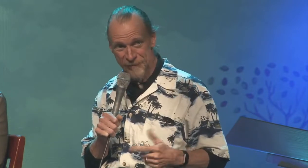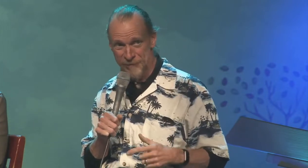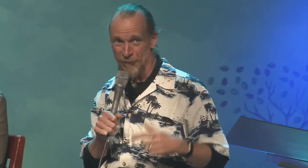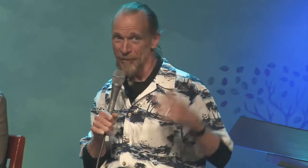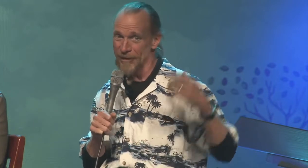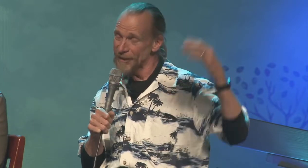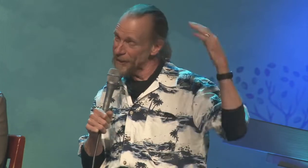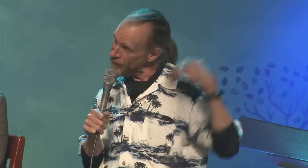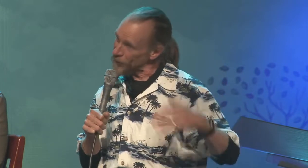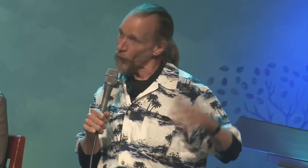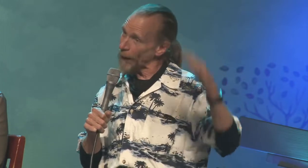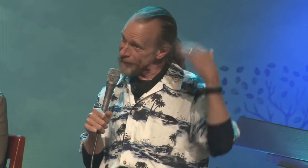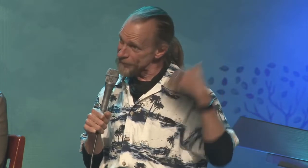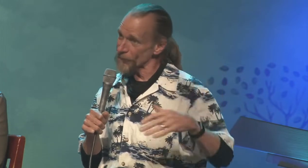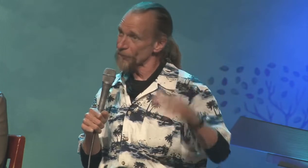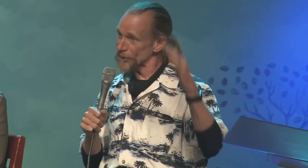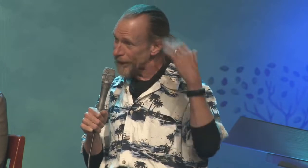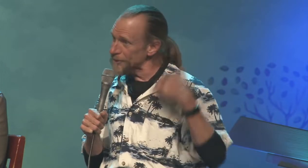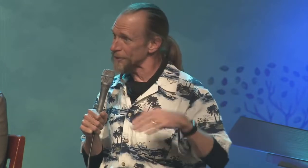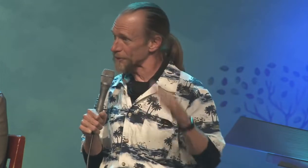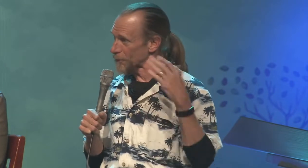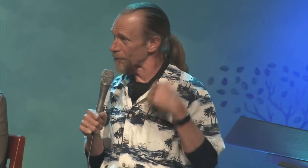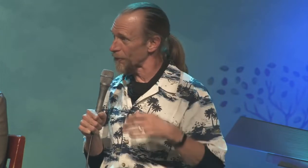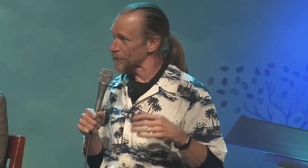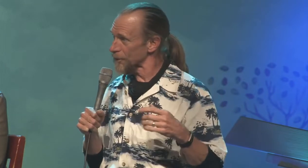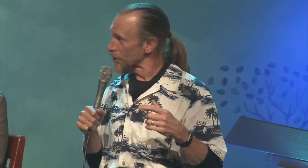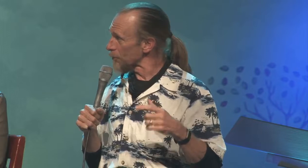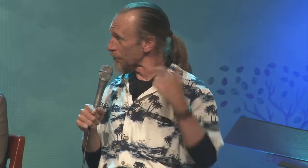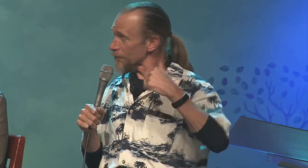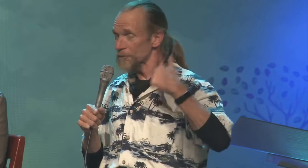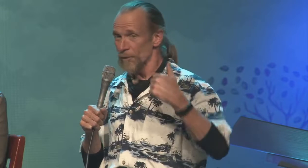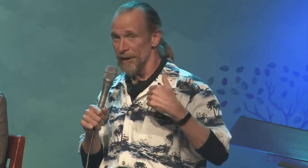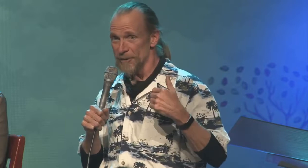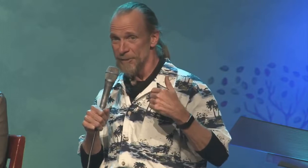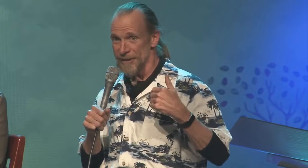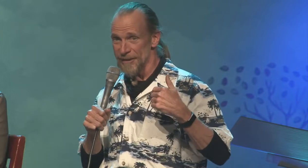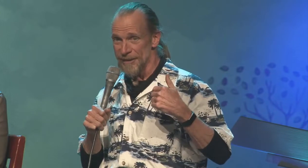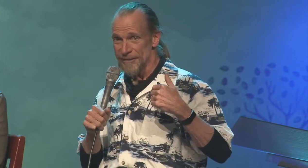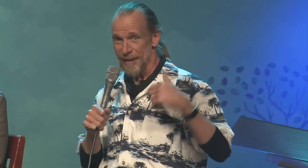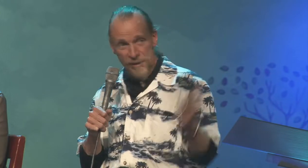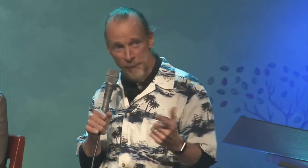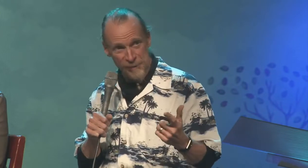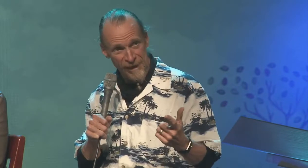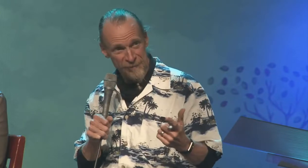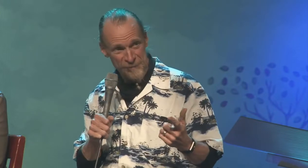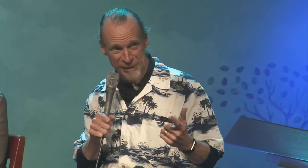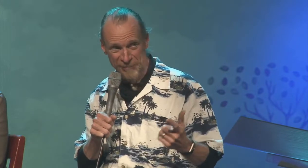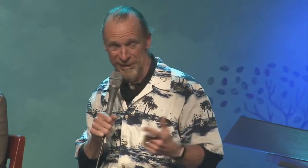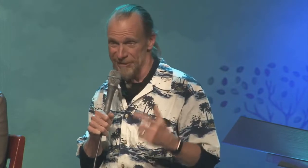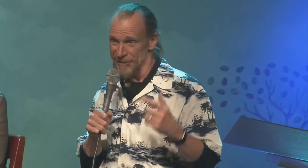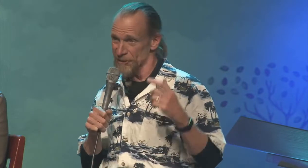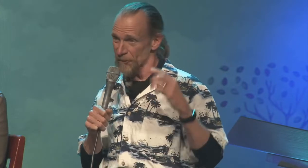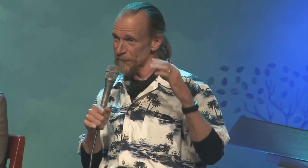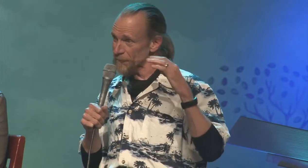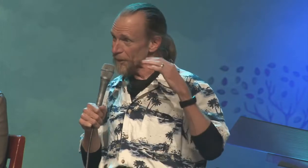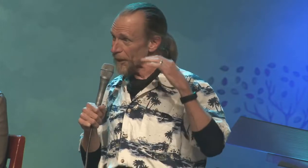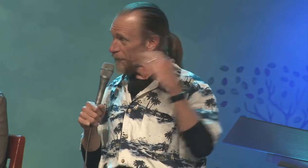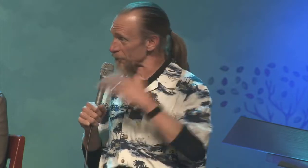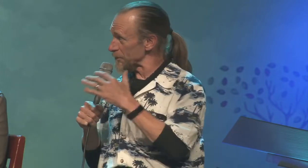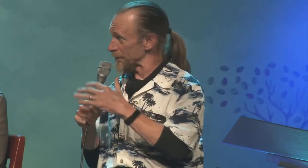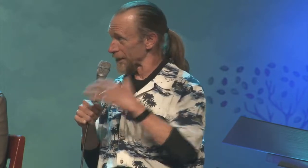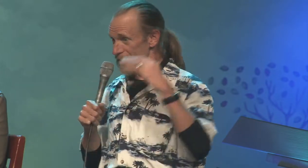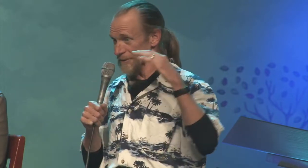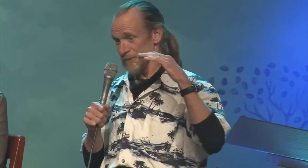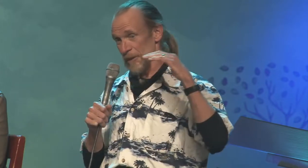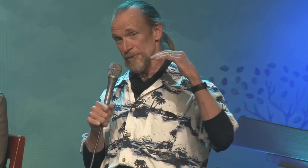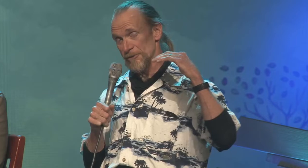little inventory, go back and start changing some of those. But it also reminds me that other people have those same things. And so I've really